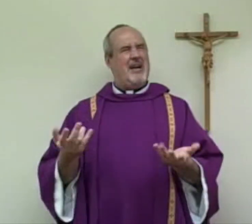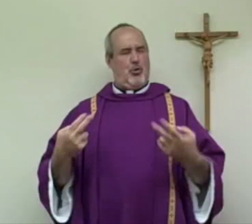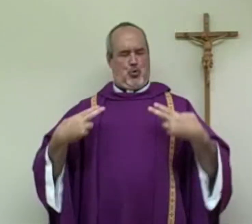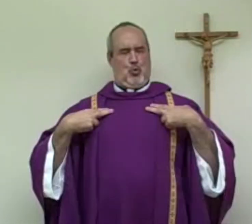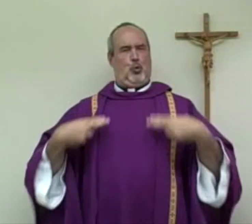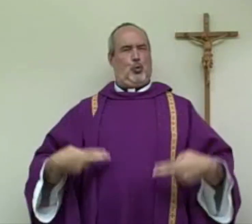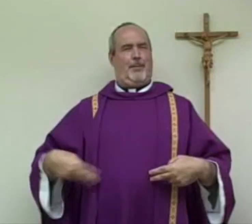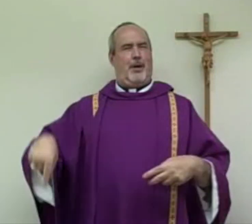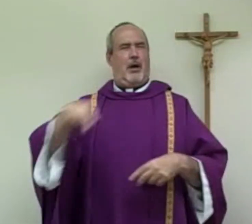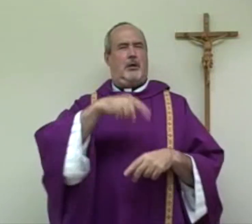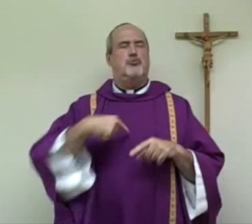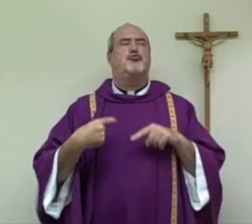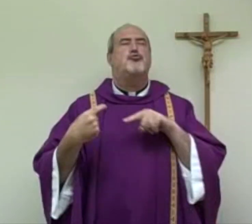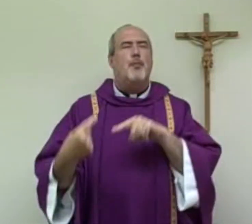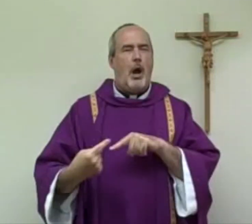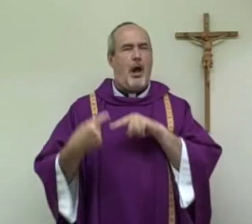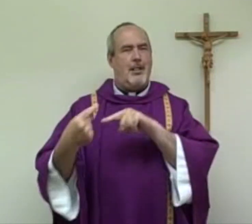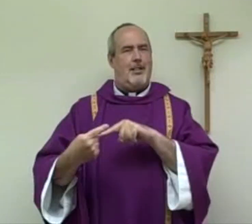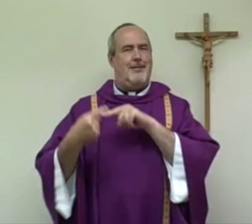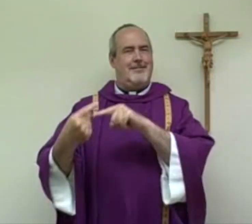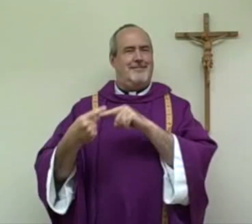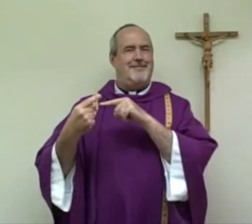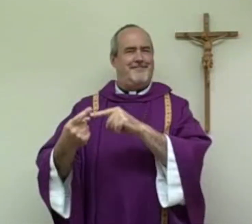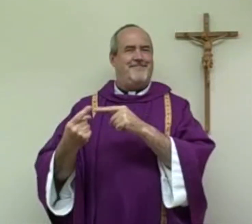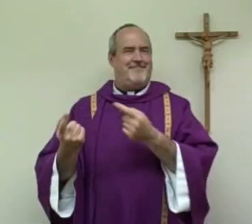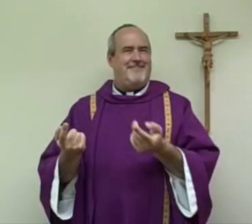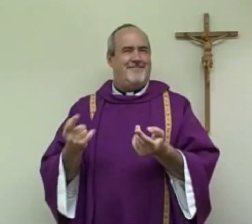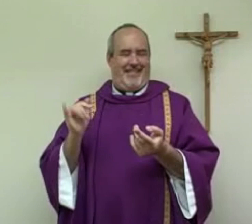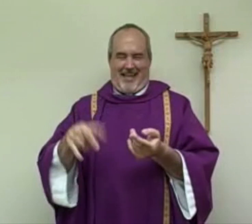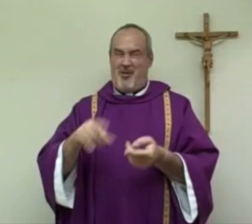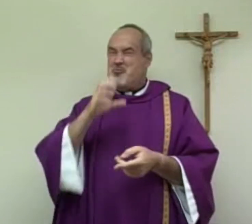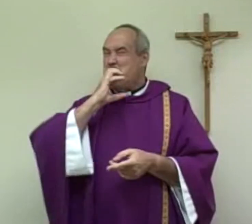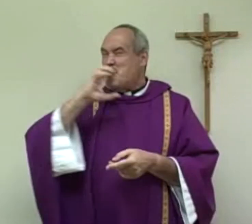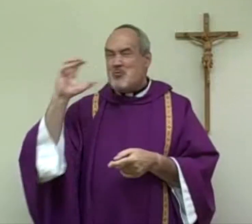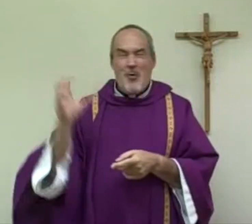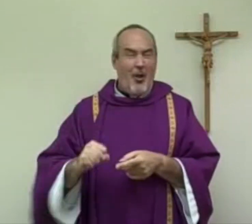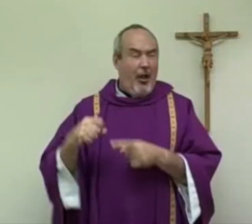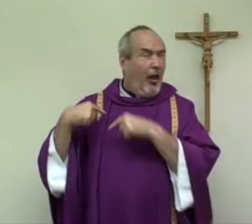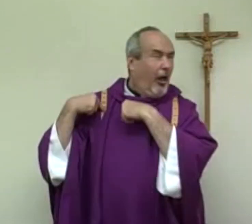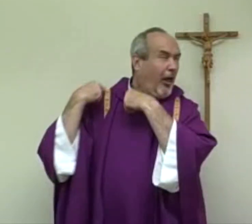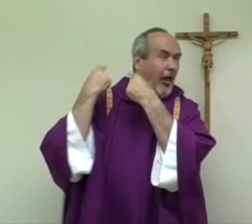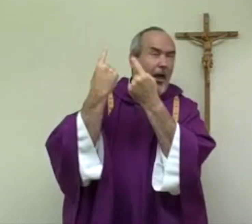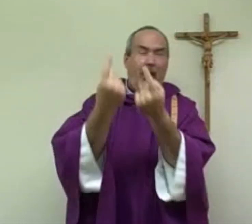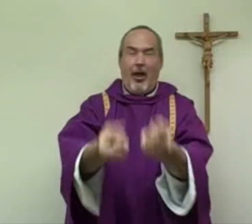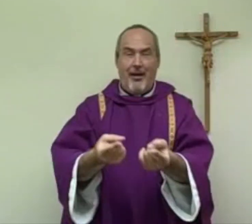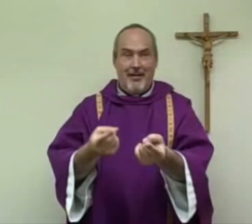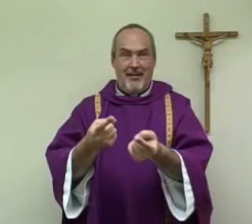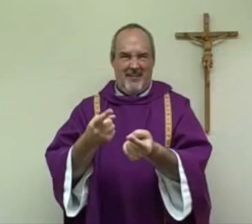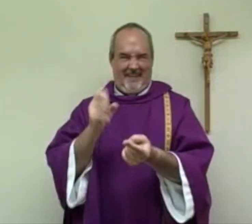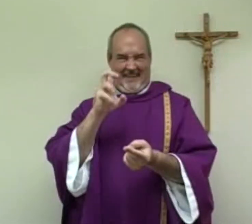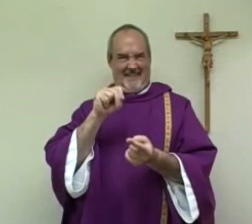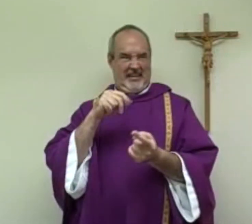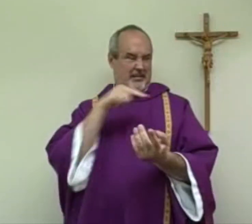off. Why is that? And I think it's because that's part of the human struggle, and it goes all the way